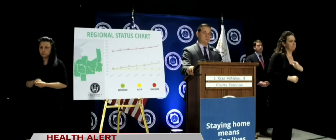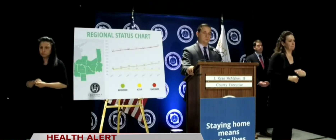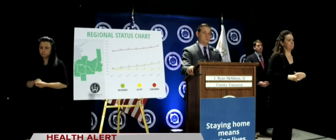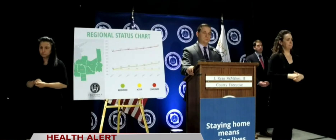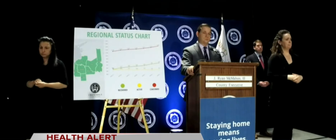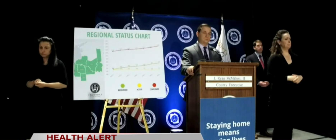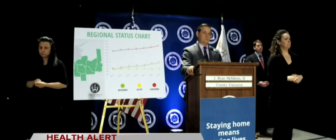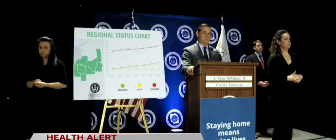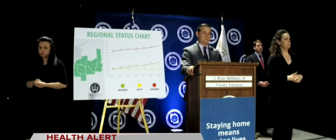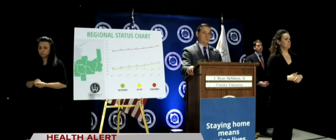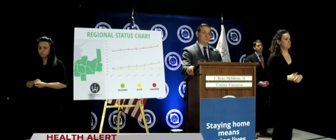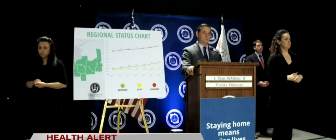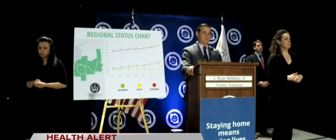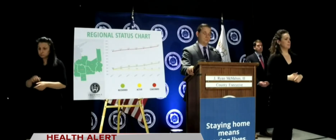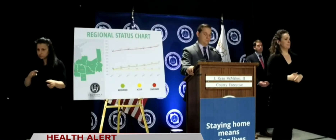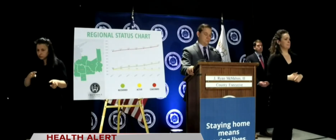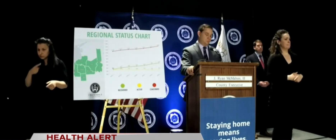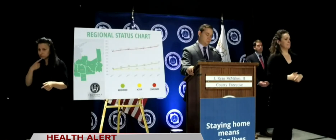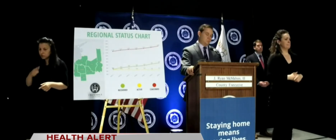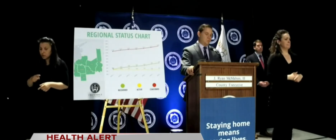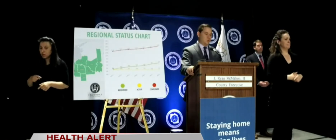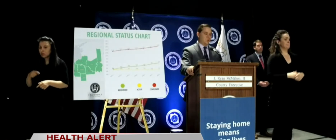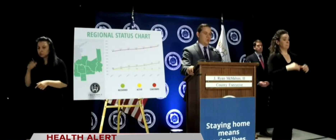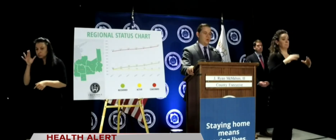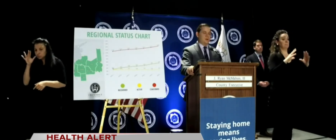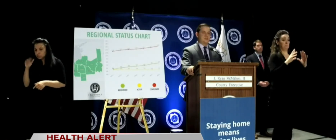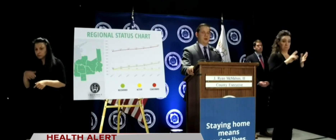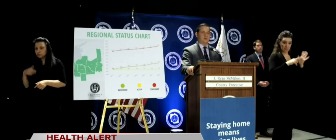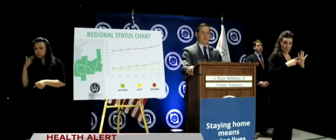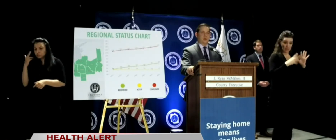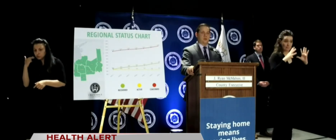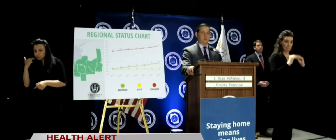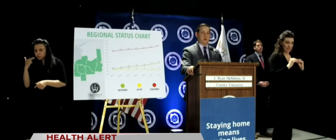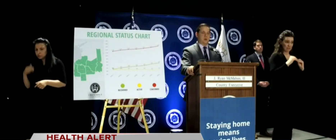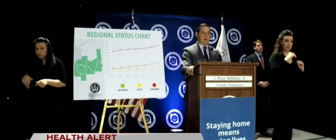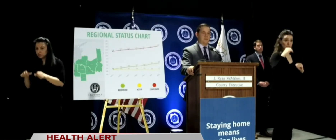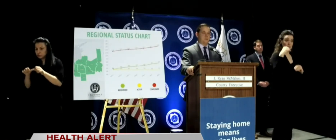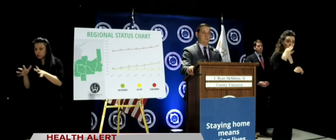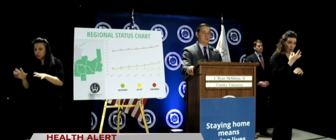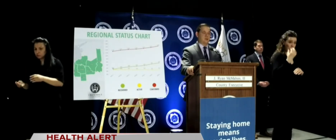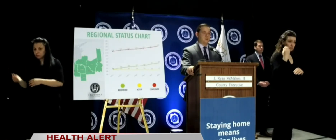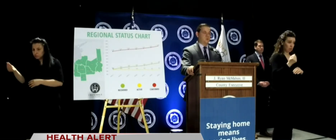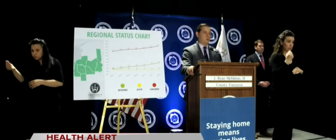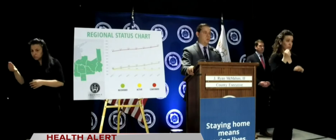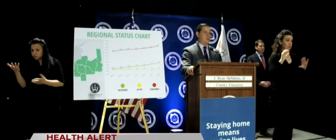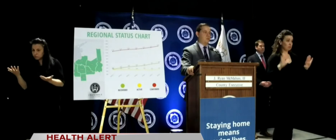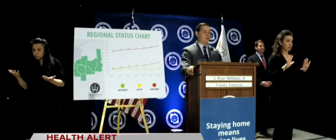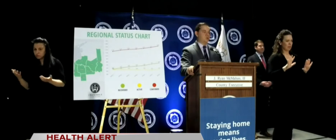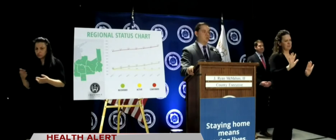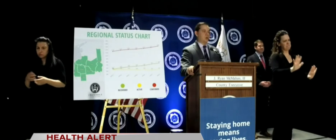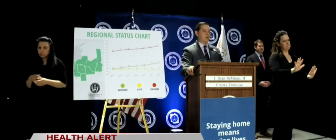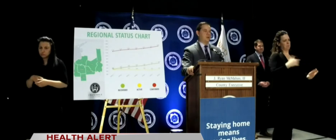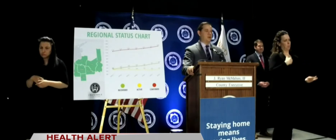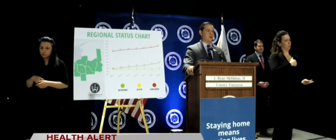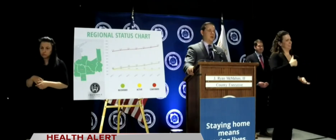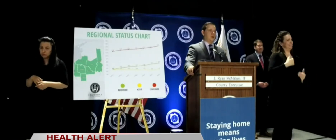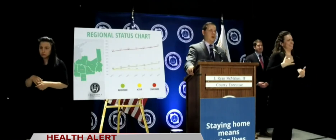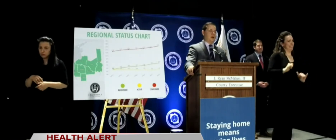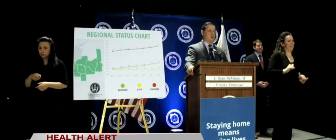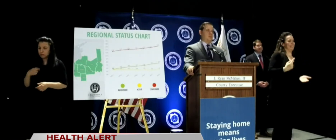the other days, or do you mean you'll meet Sunday and then Monday have a plan? It's all fluid, Andrew. We don't have schedules. Everybody is